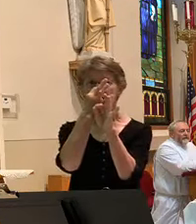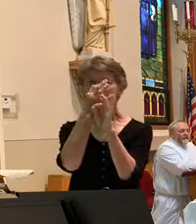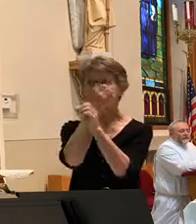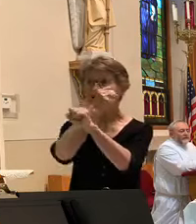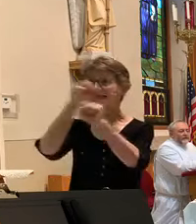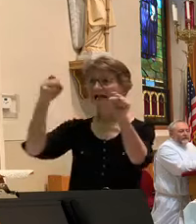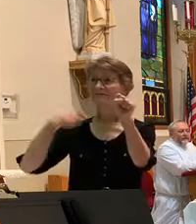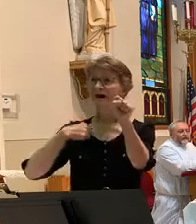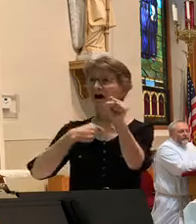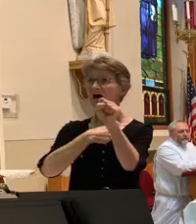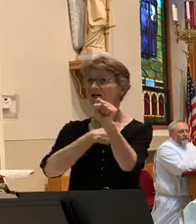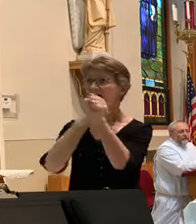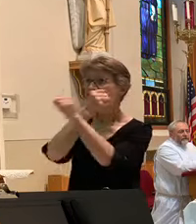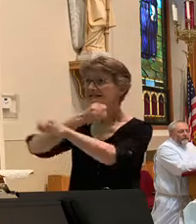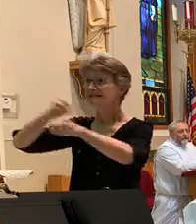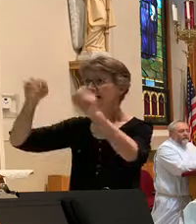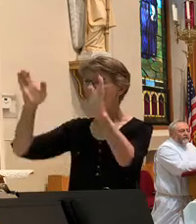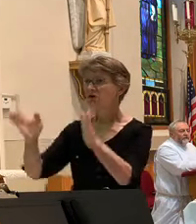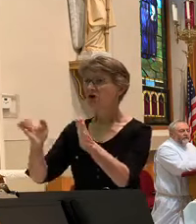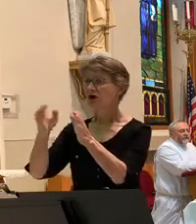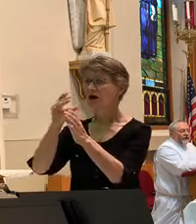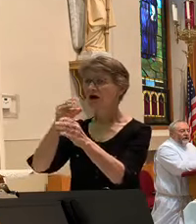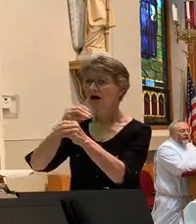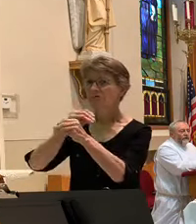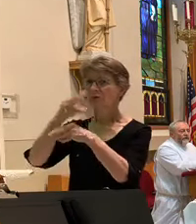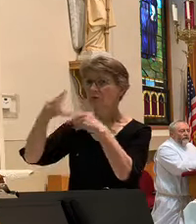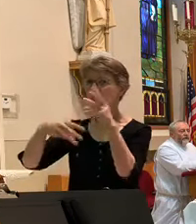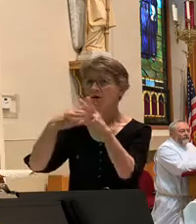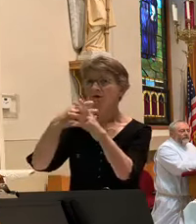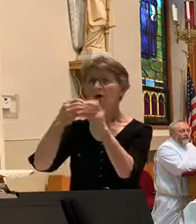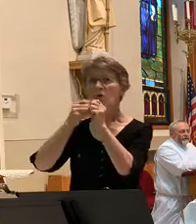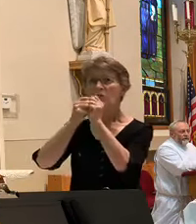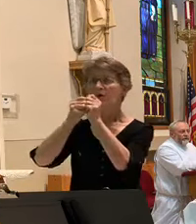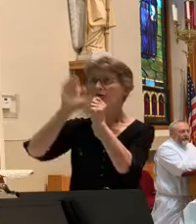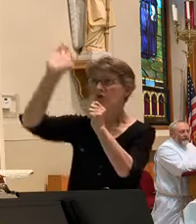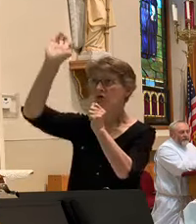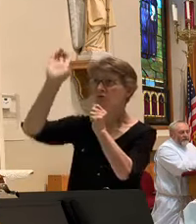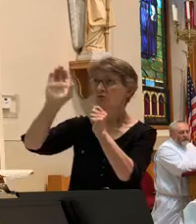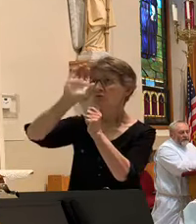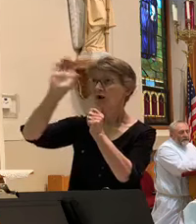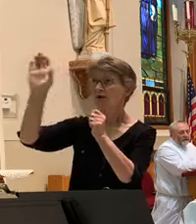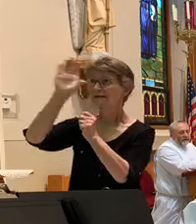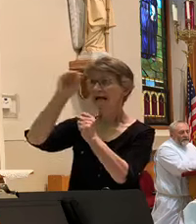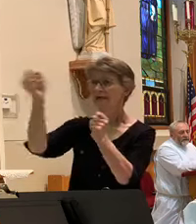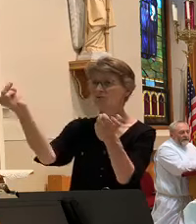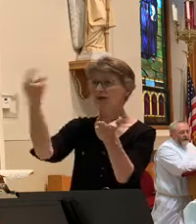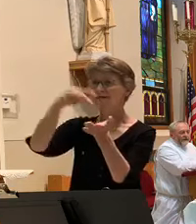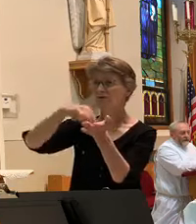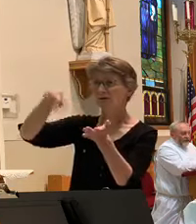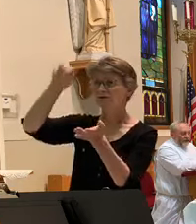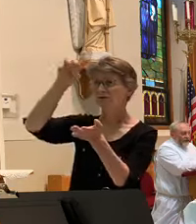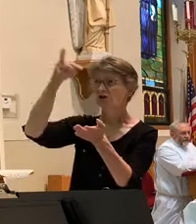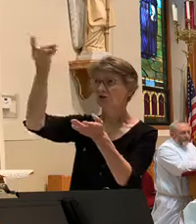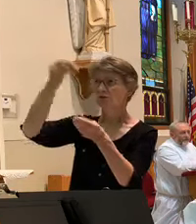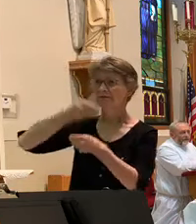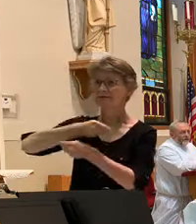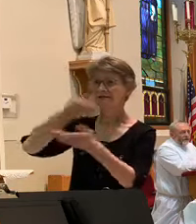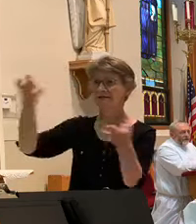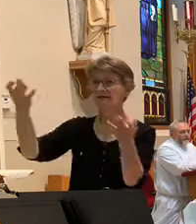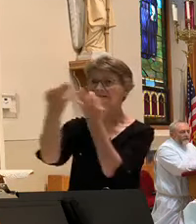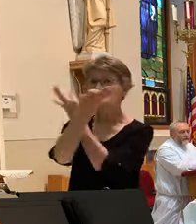Save us, Savior of the world, for by your cross and resurrection you have set us